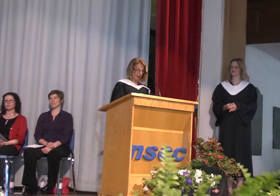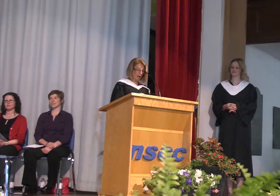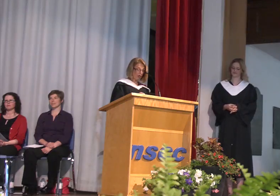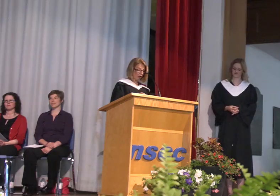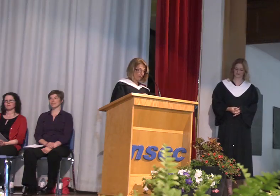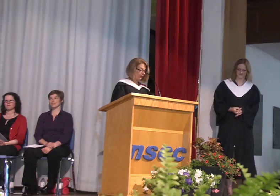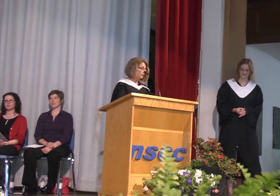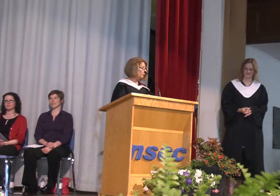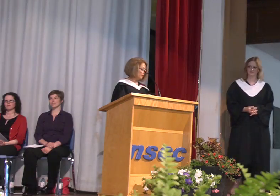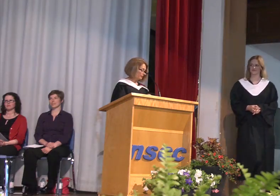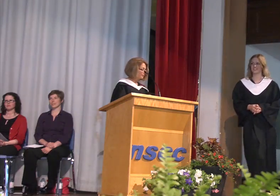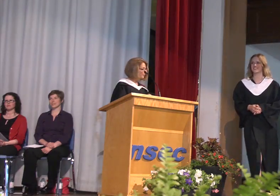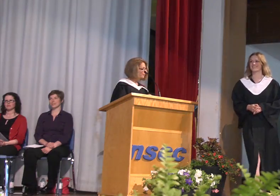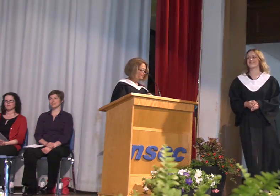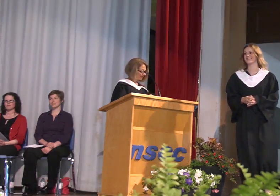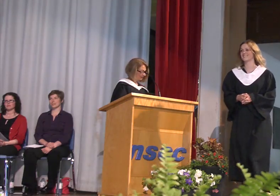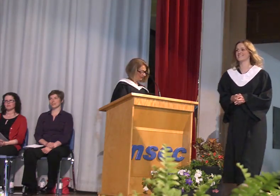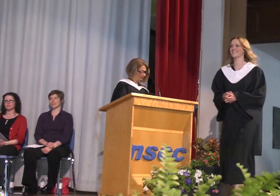Katrina Coldman.